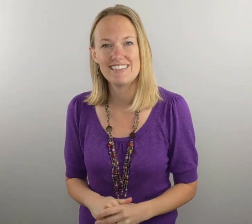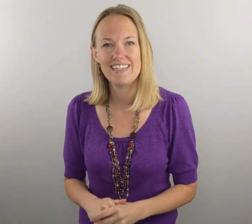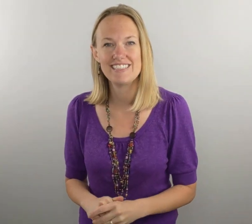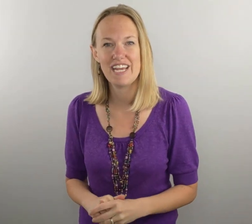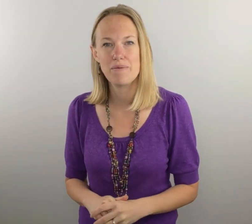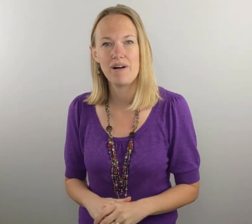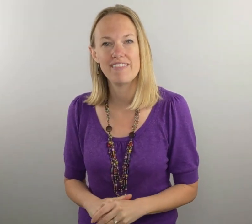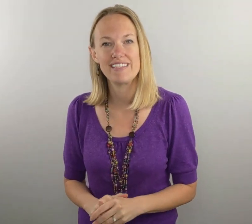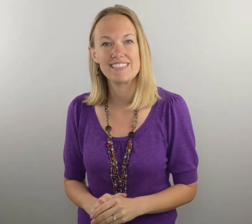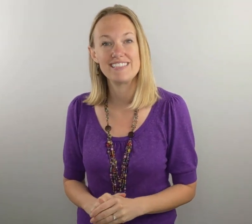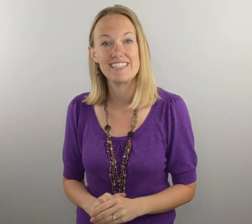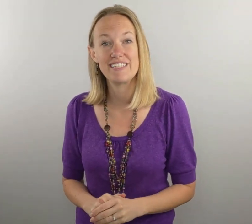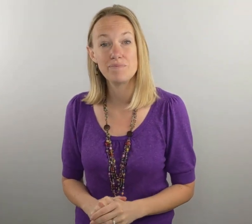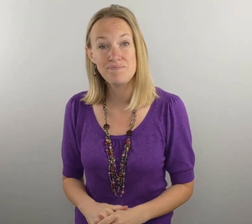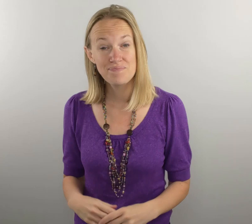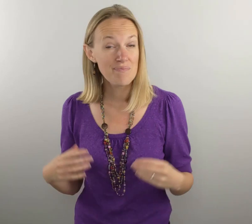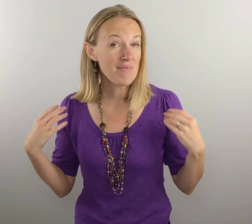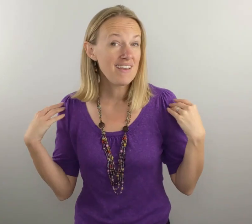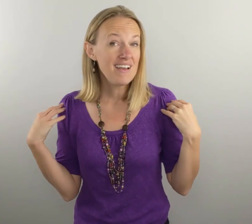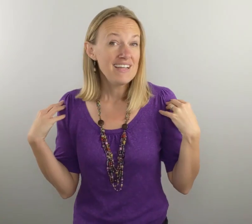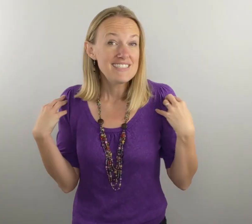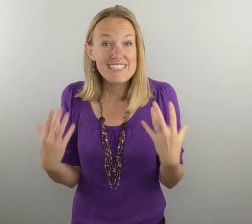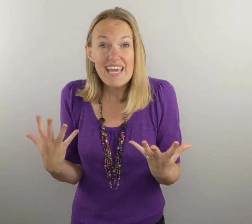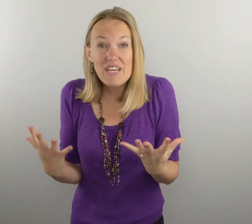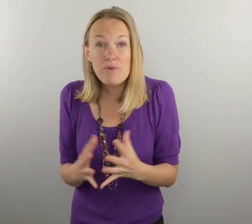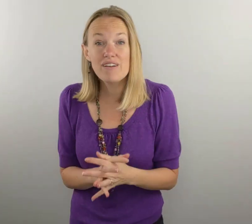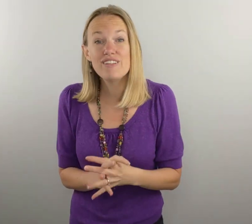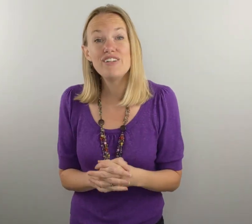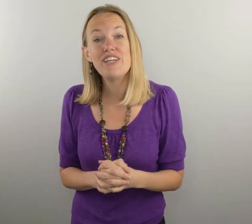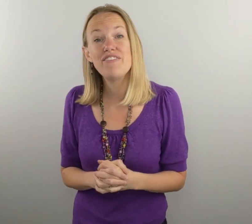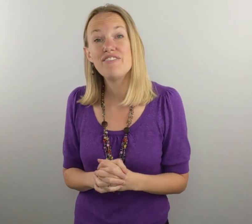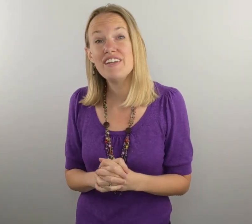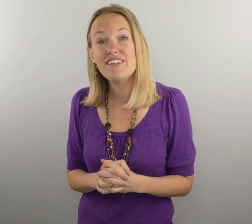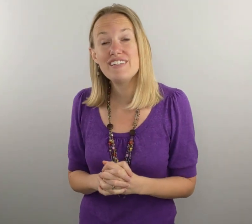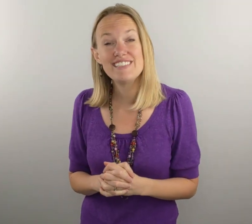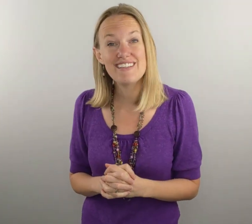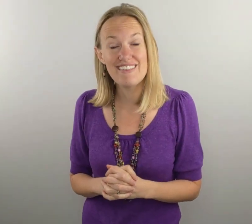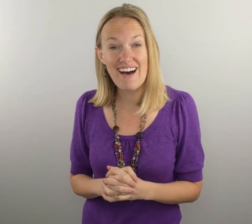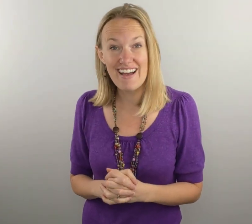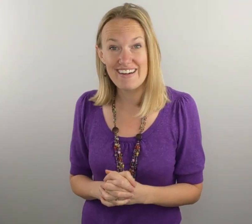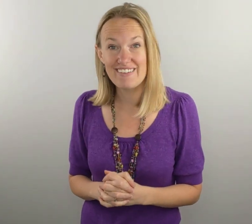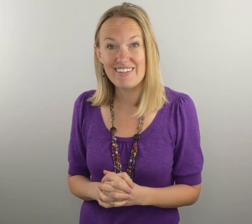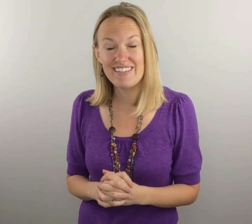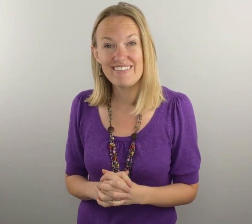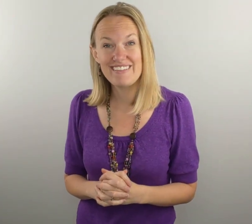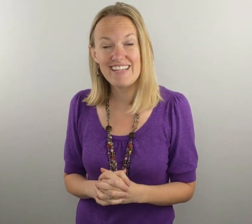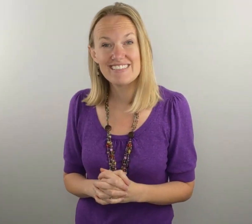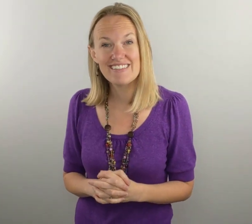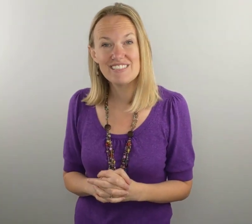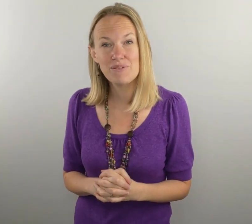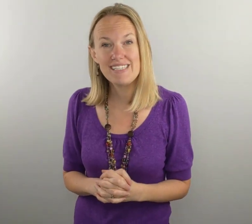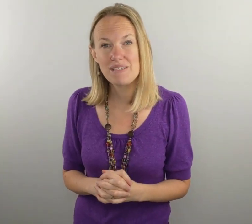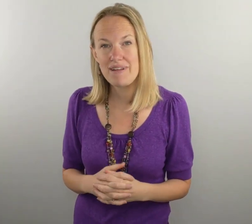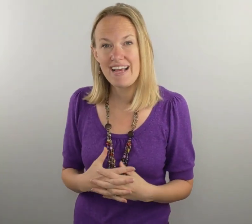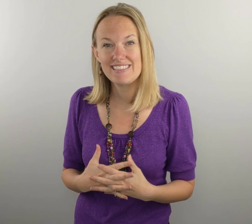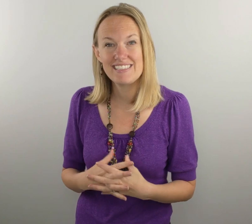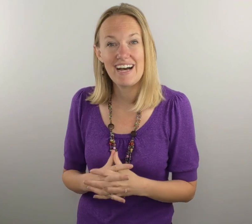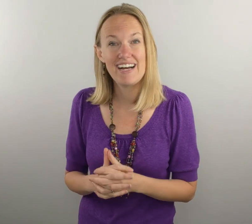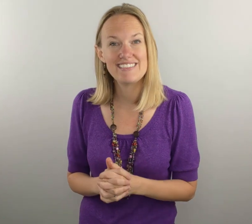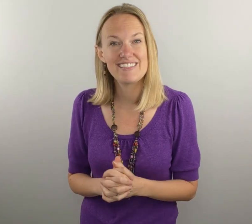like a champ, all things considered. Today we are learning Fear is a Liar. We're going to learn that song this week. Someone asked to learn